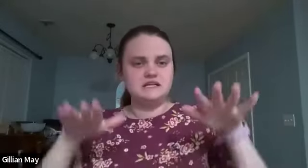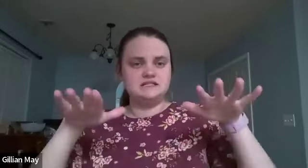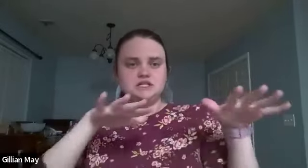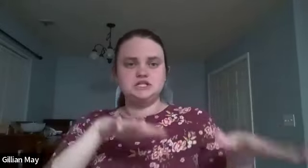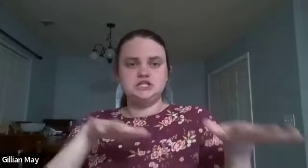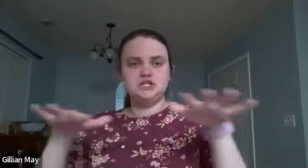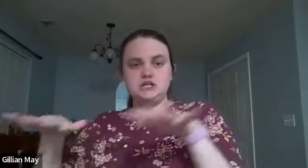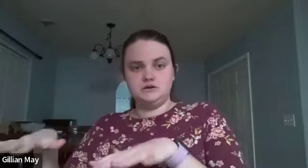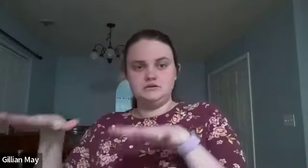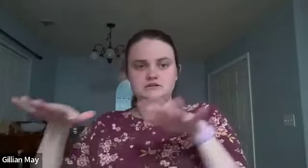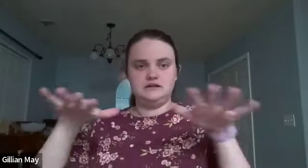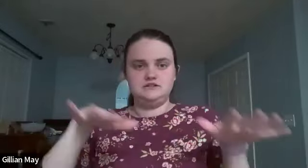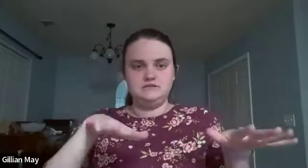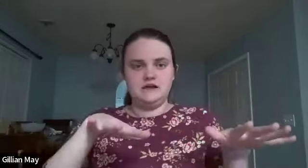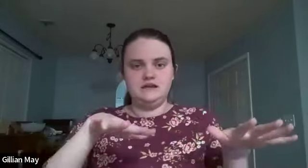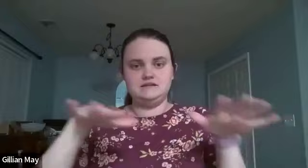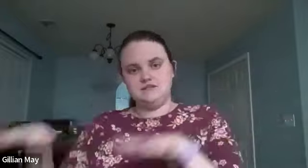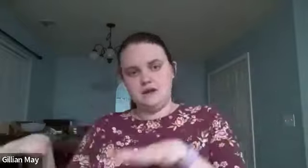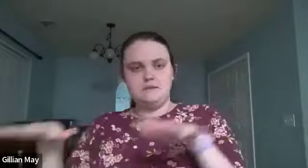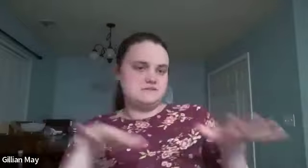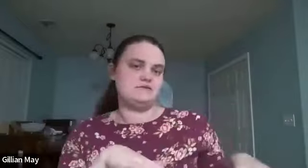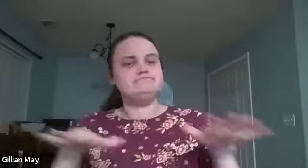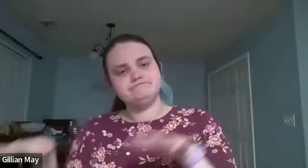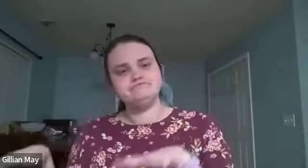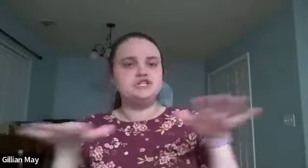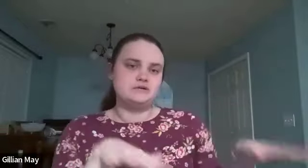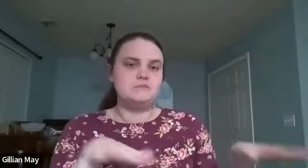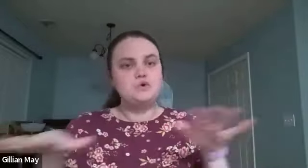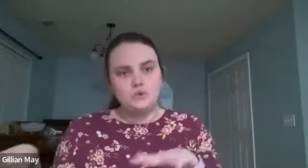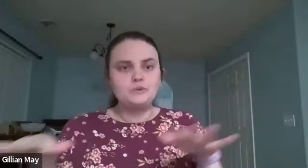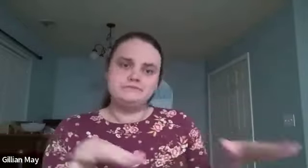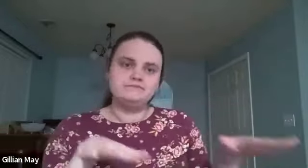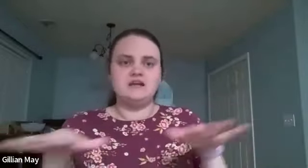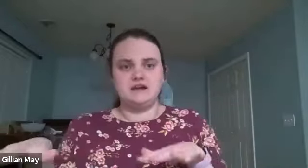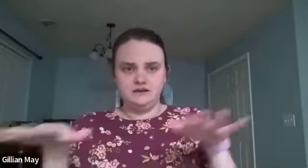it's chill, like two flat hands, and you kind of bounce back and forth. I'm chill, I'm cool, that kind of deal.